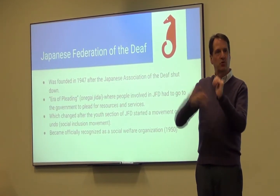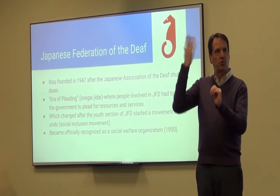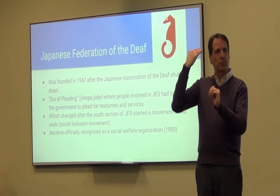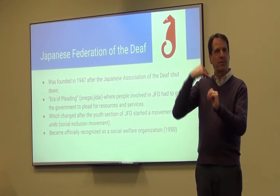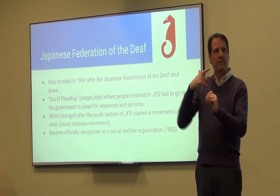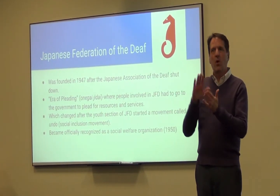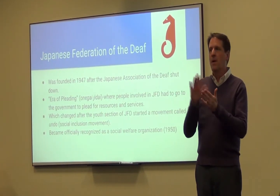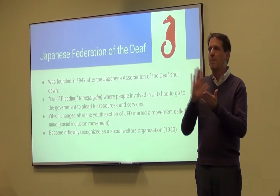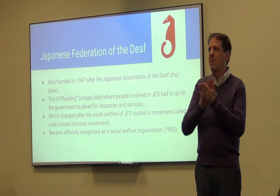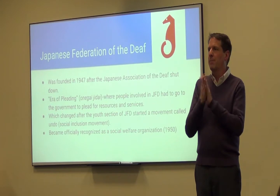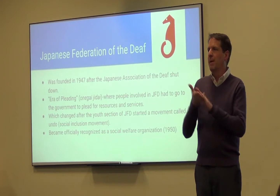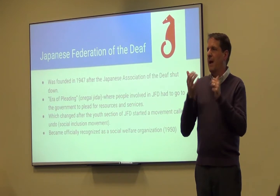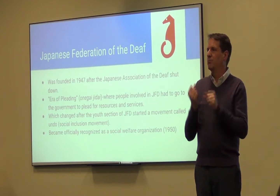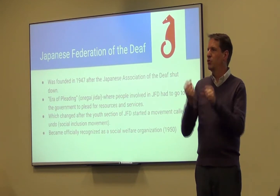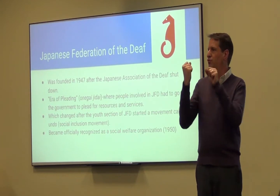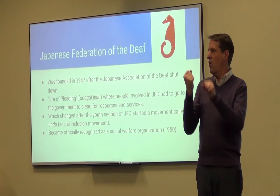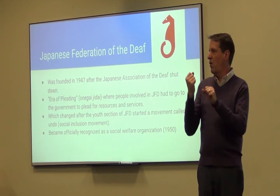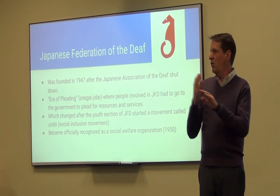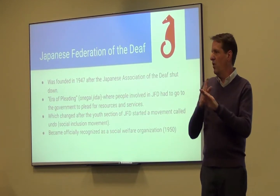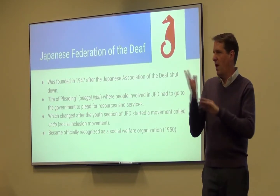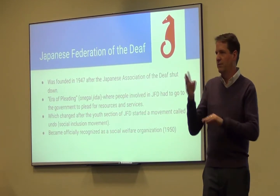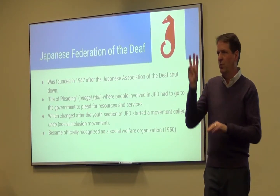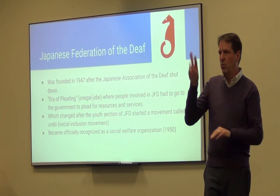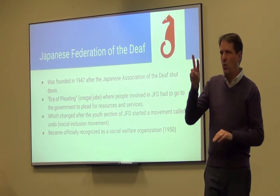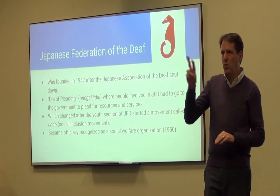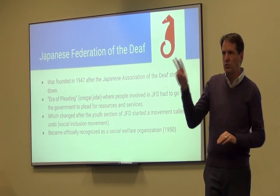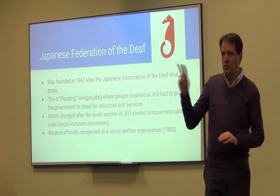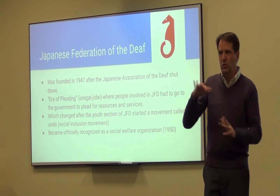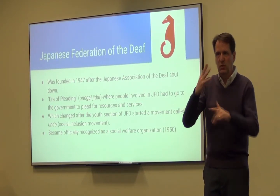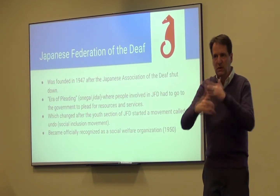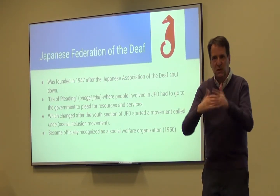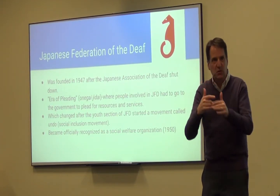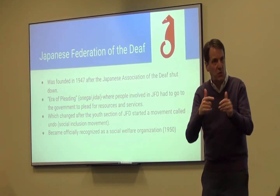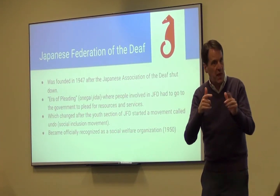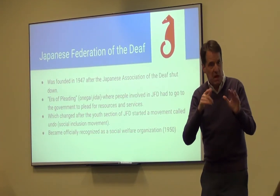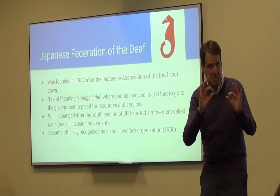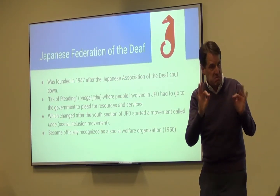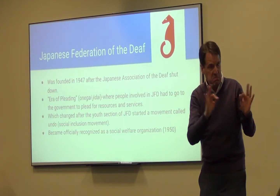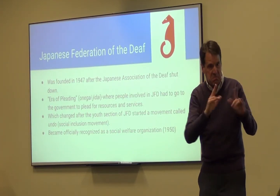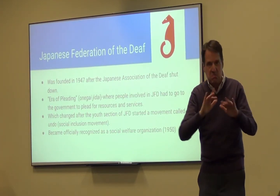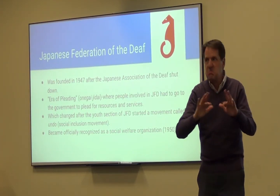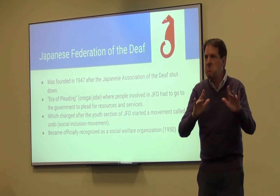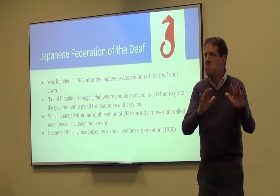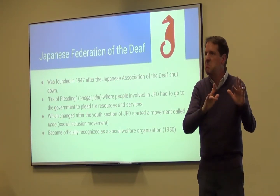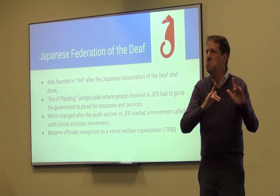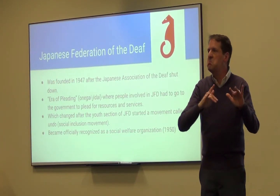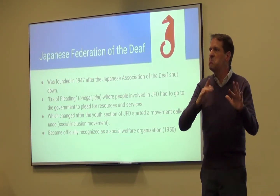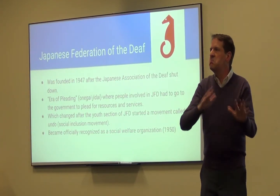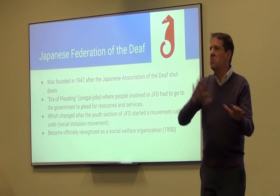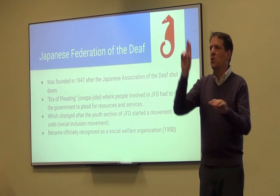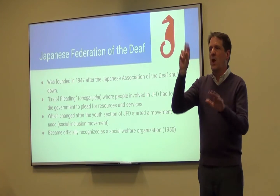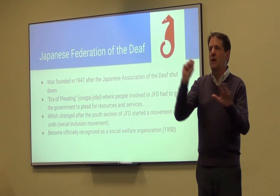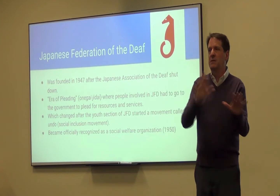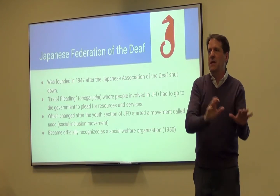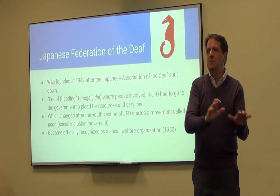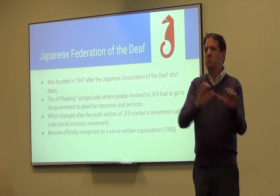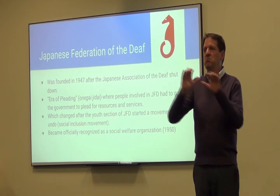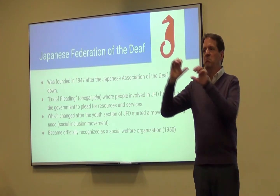They did have a constitution before, but it became stronger after World War II with General MacArthur's help and all of that. And then